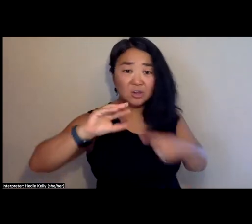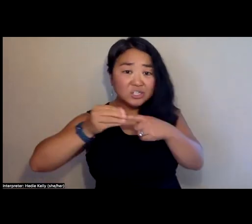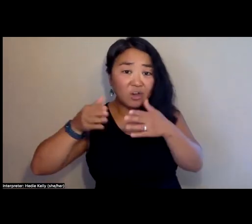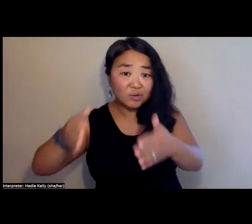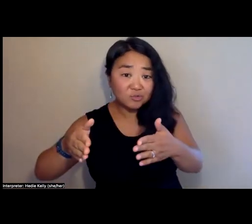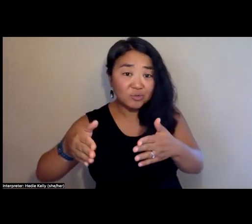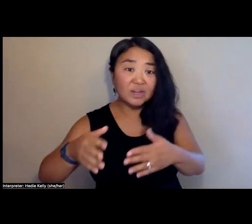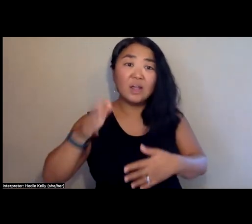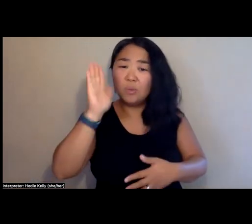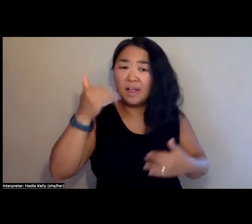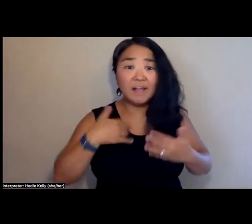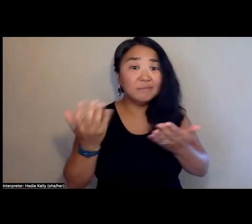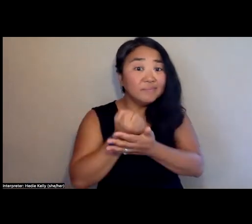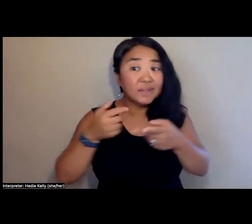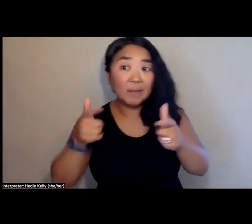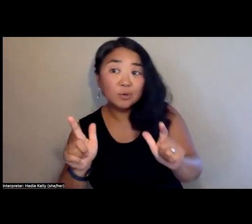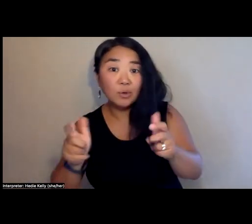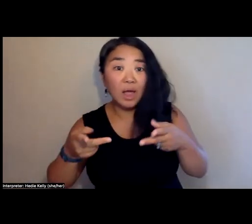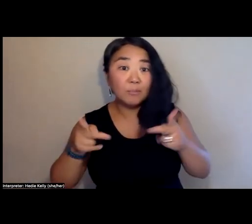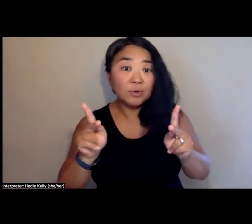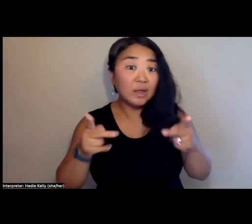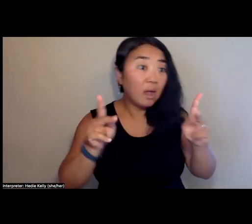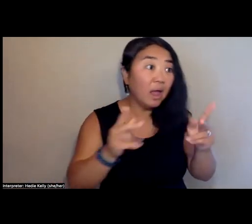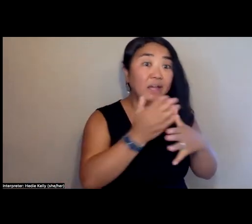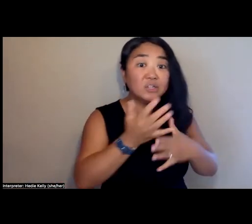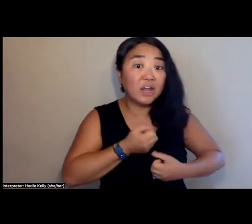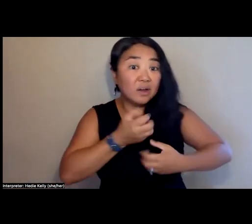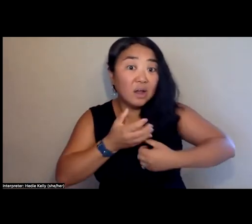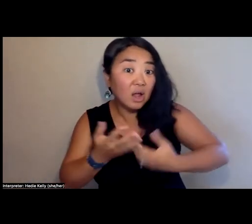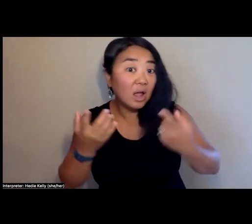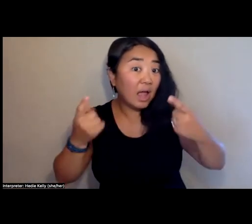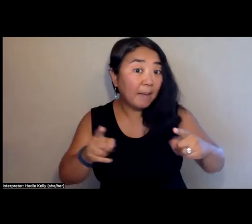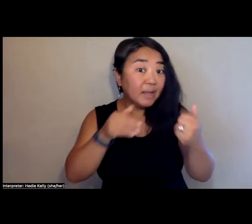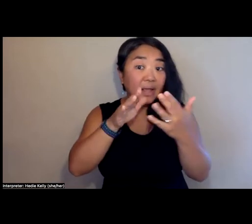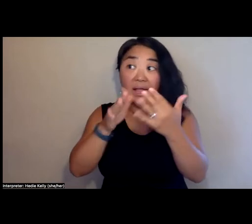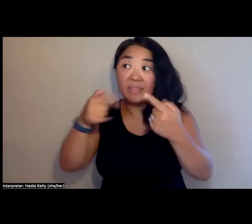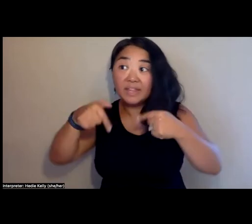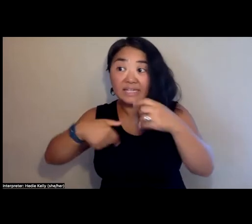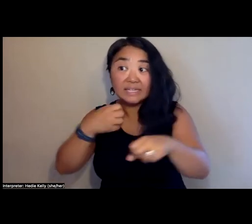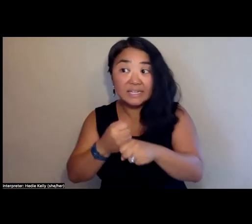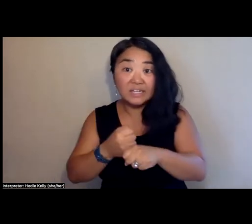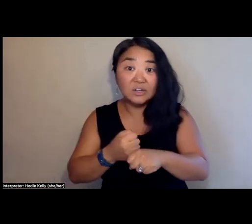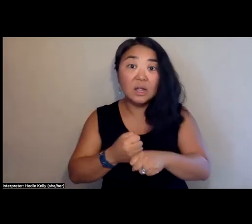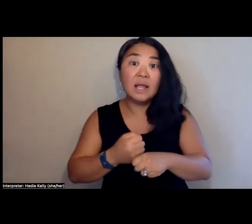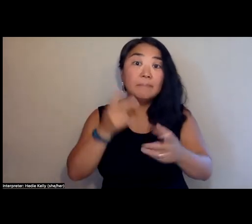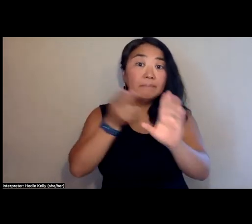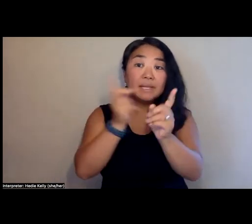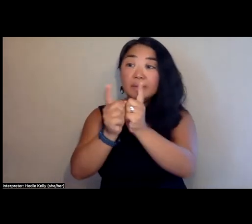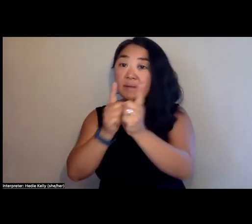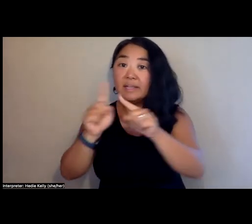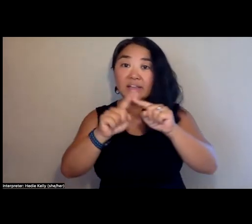some opportunities to connect and share stories of what we've encountered this time around, meet some of the other people who've been participating in this